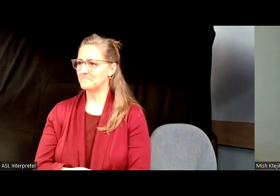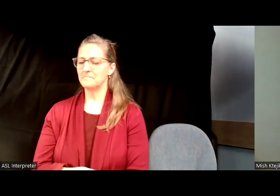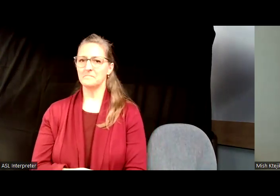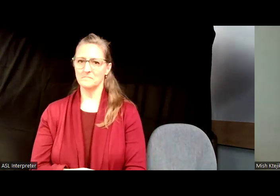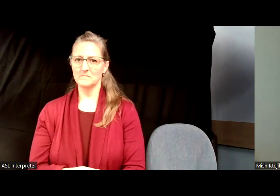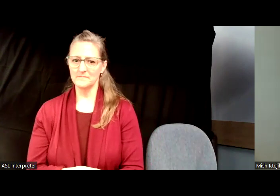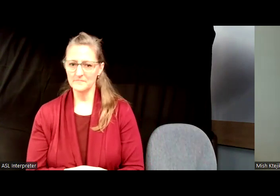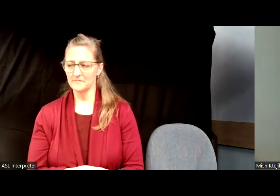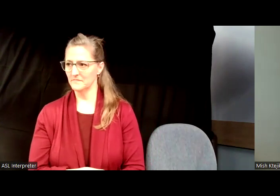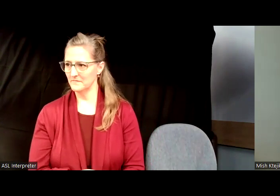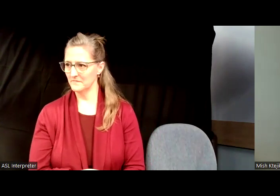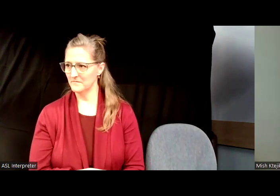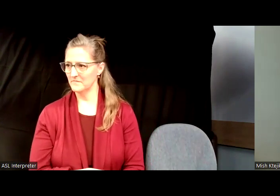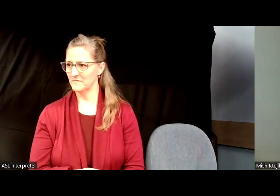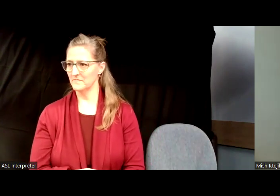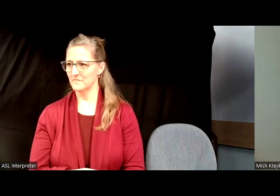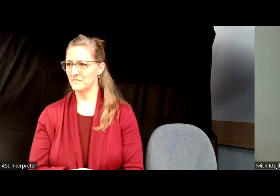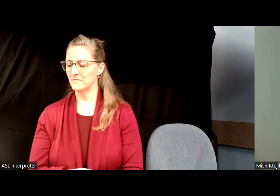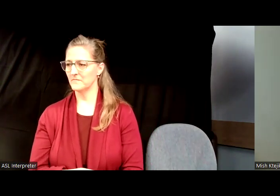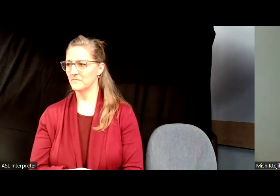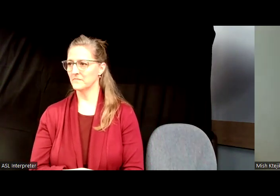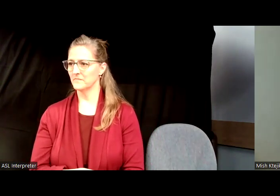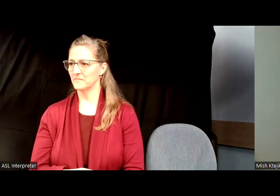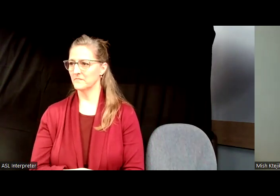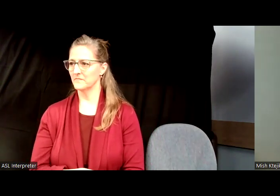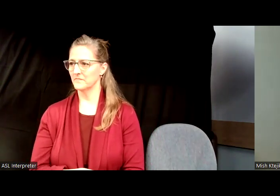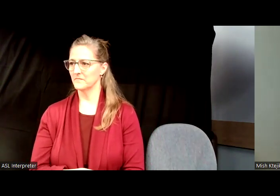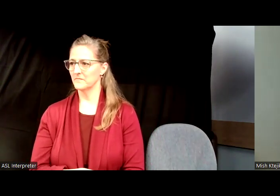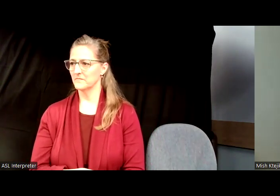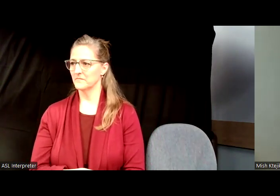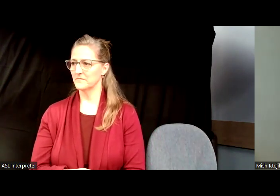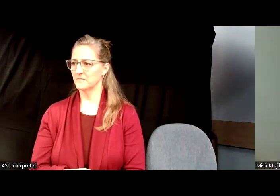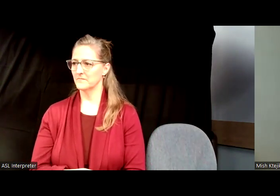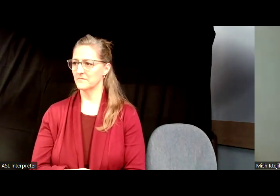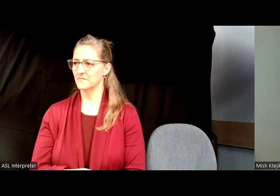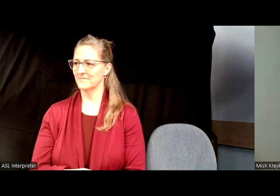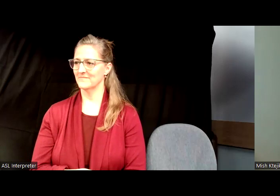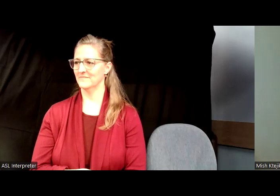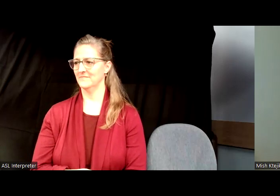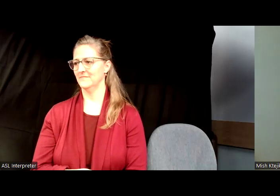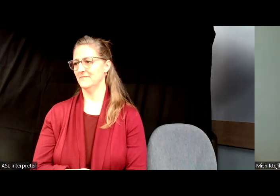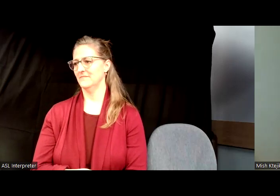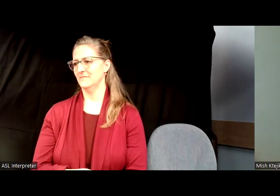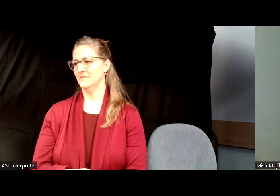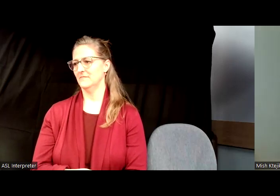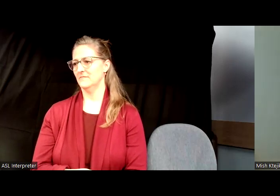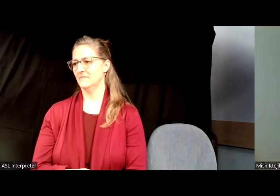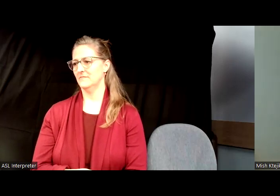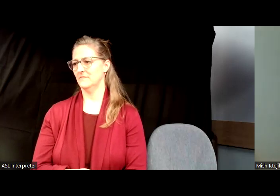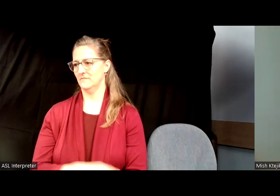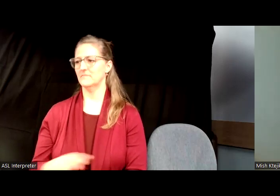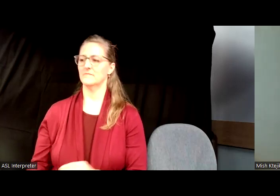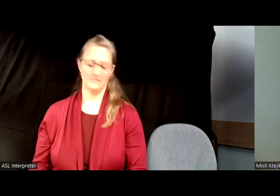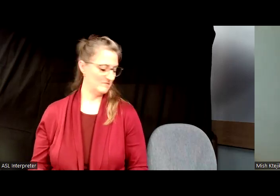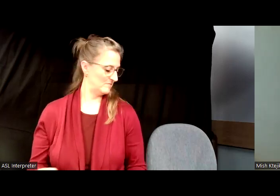Thank you for clarifying. That is very helpful. So my next question is, I want to make sure there's enough